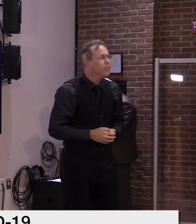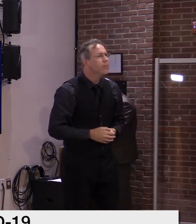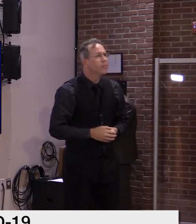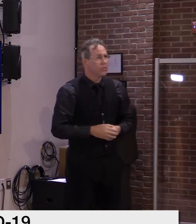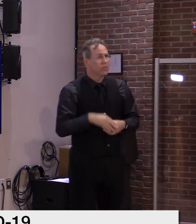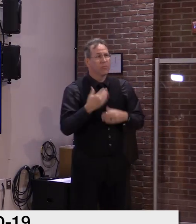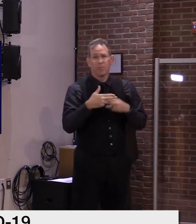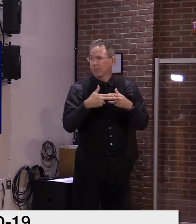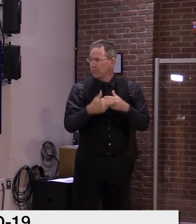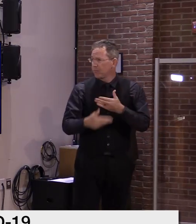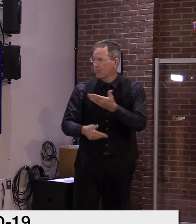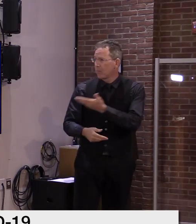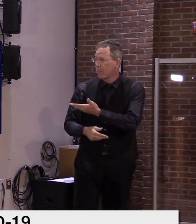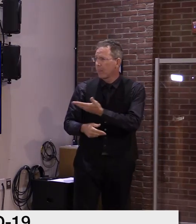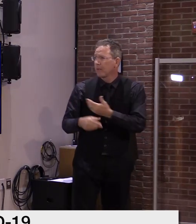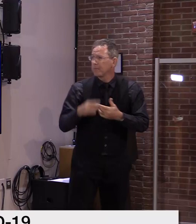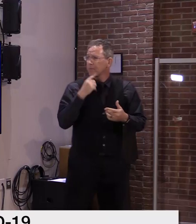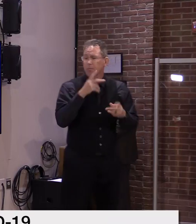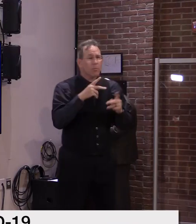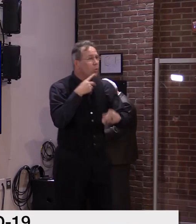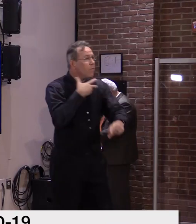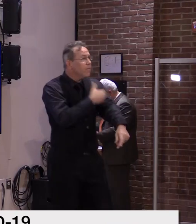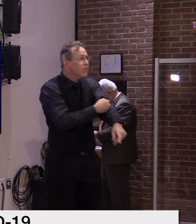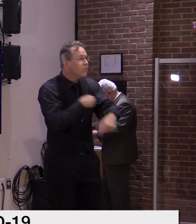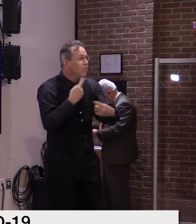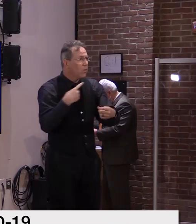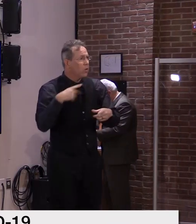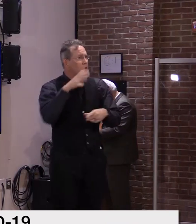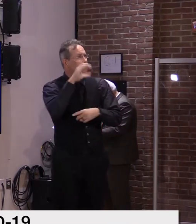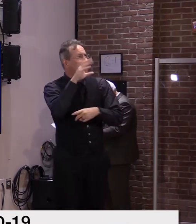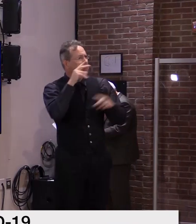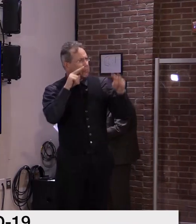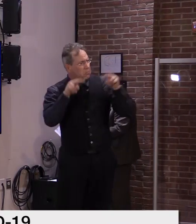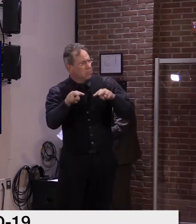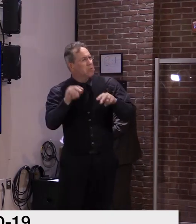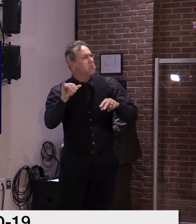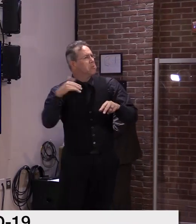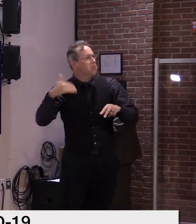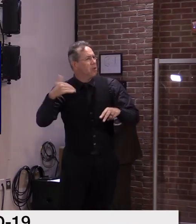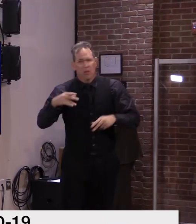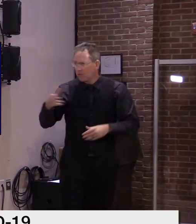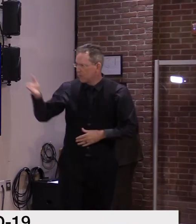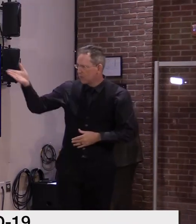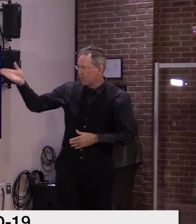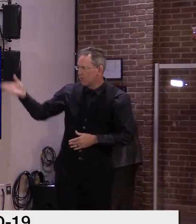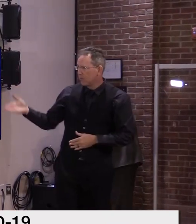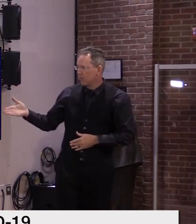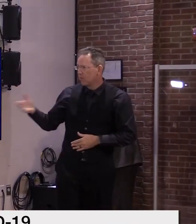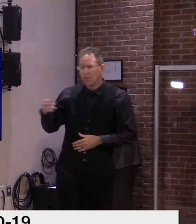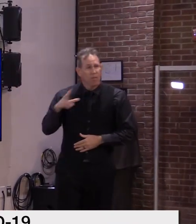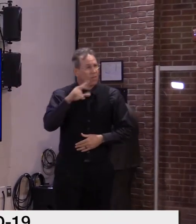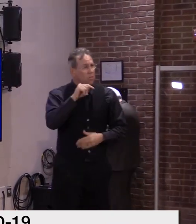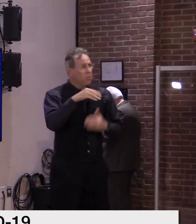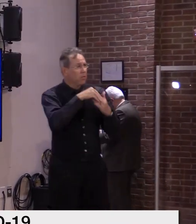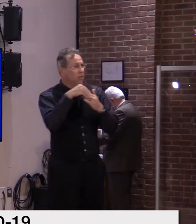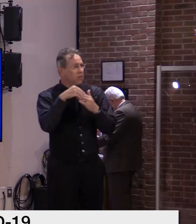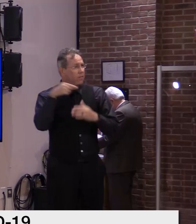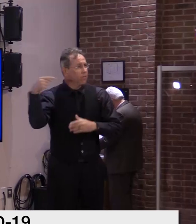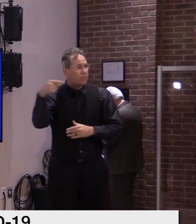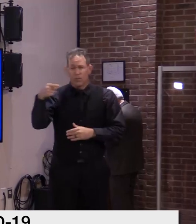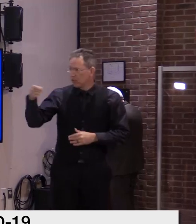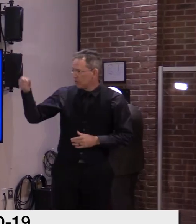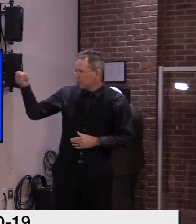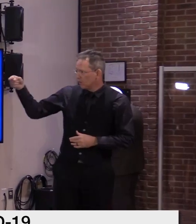Vermonters are stepping up. Looking at the scorecard, we are leading in 4 of the 5 most important CDC metrics this